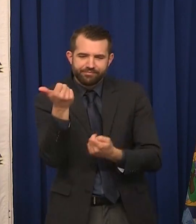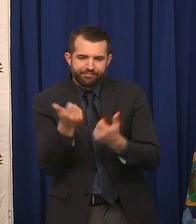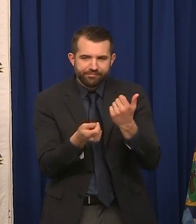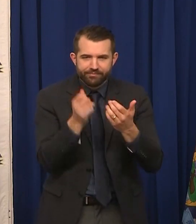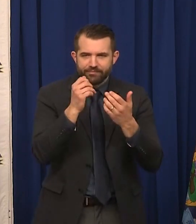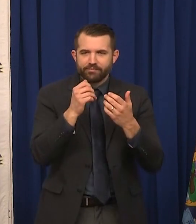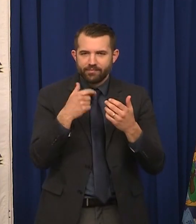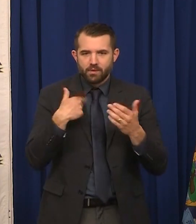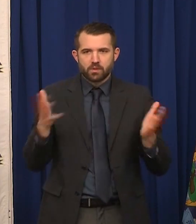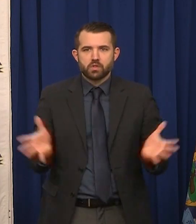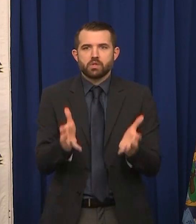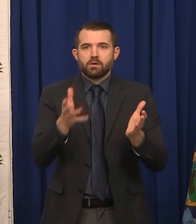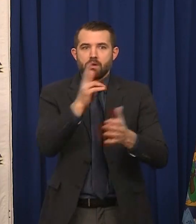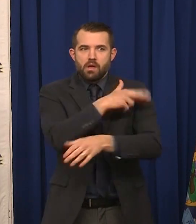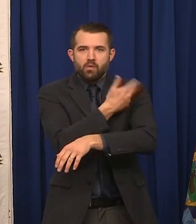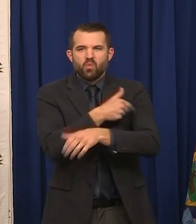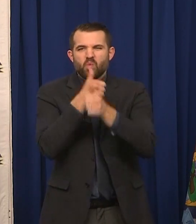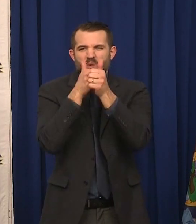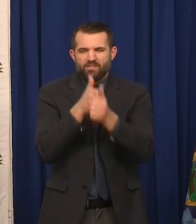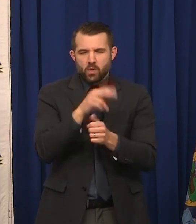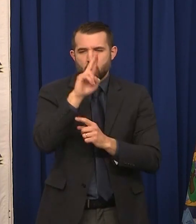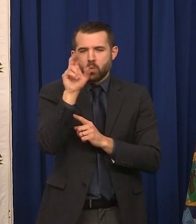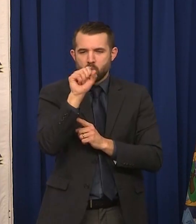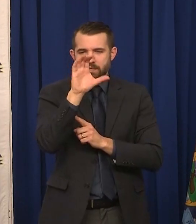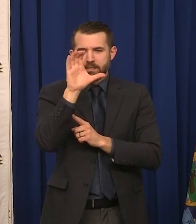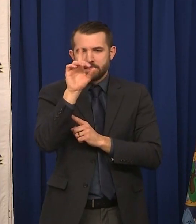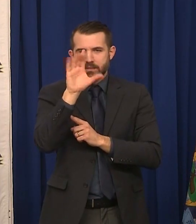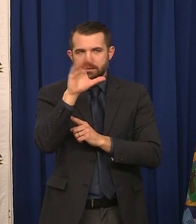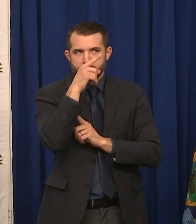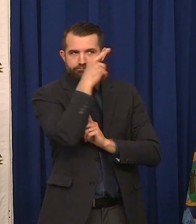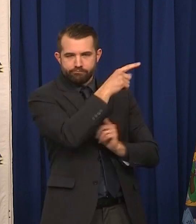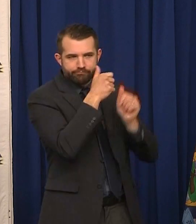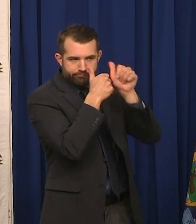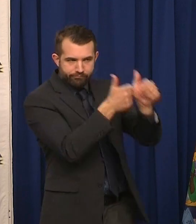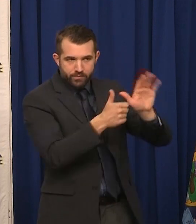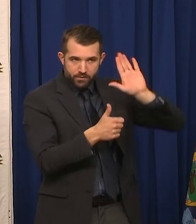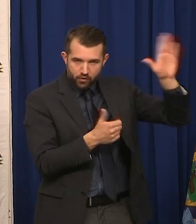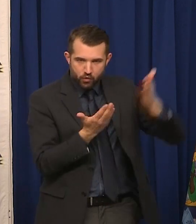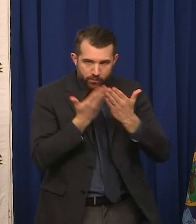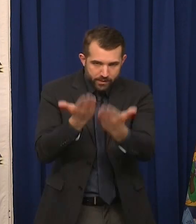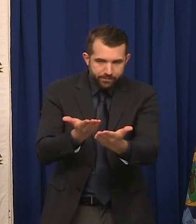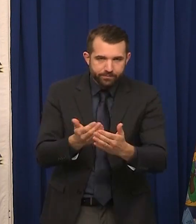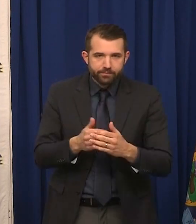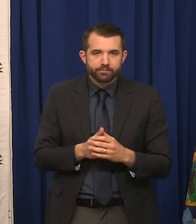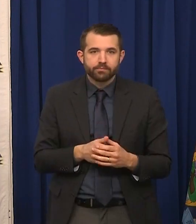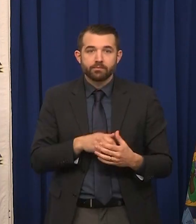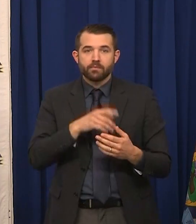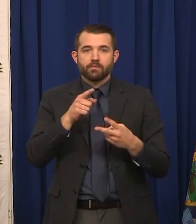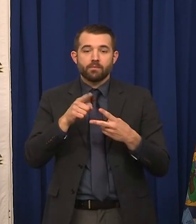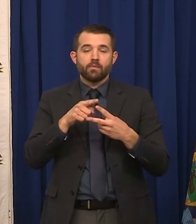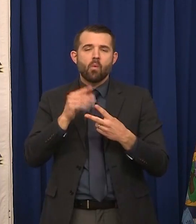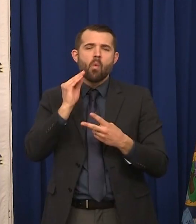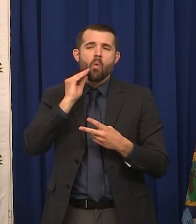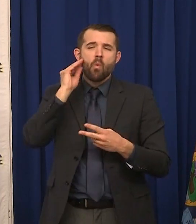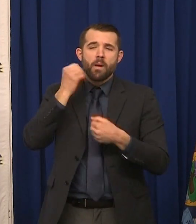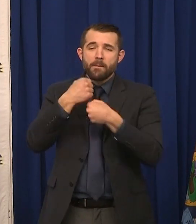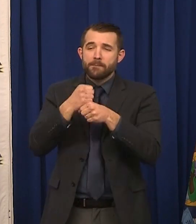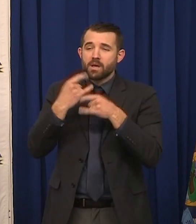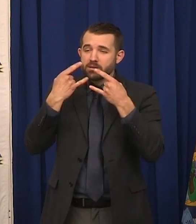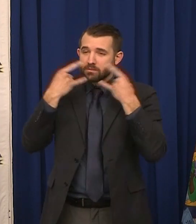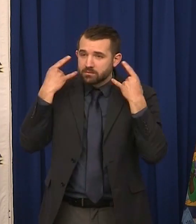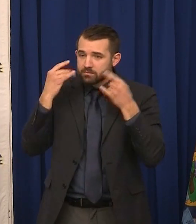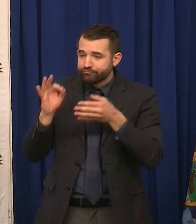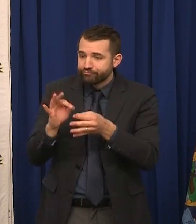guidance. Your first question was around handmade masks. And there are two different ways to think